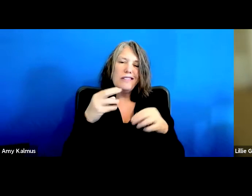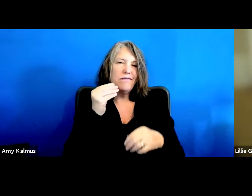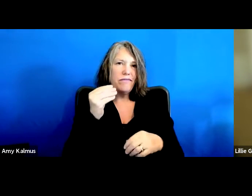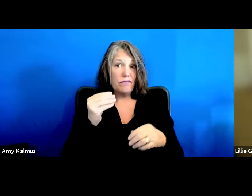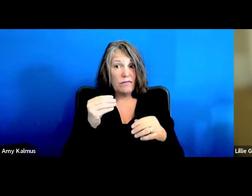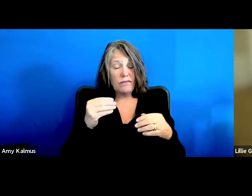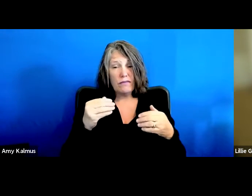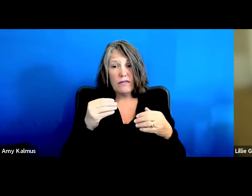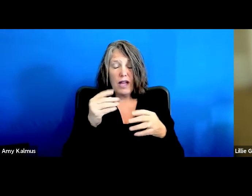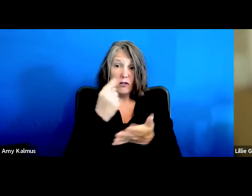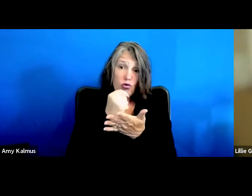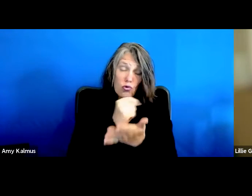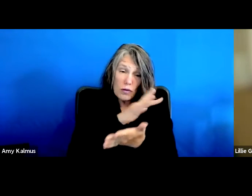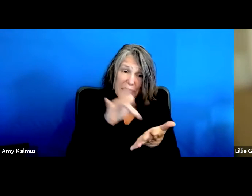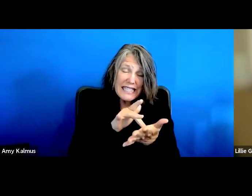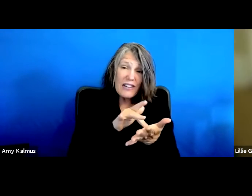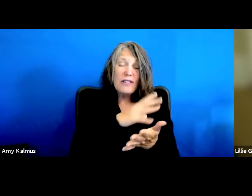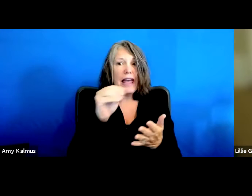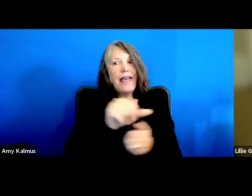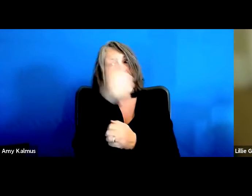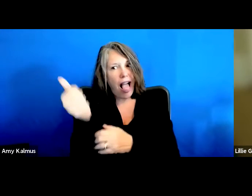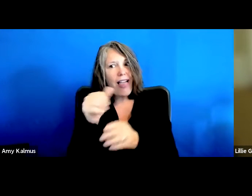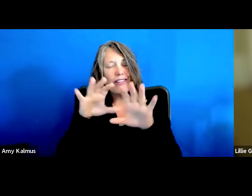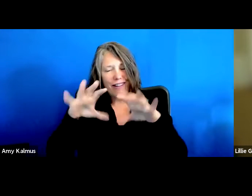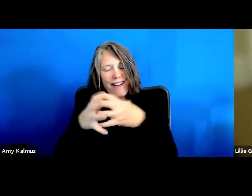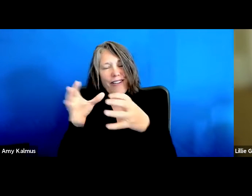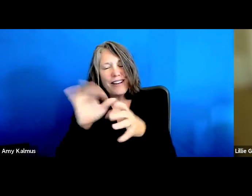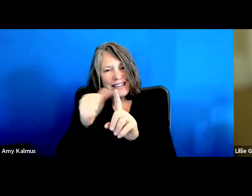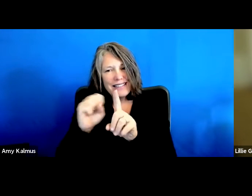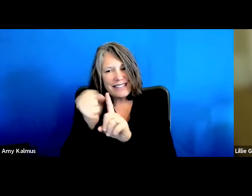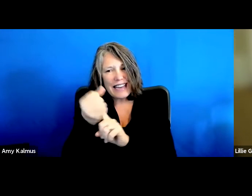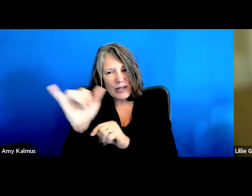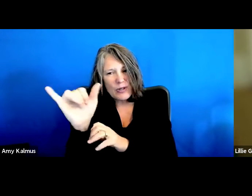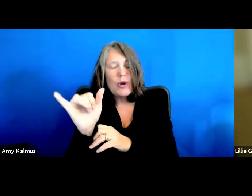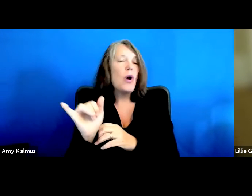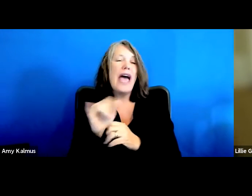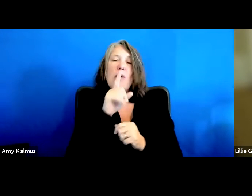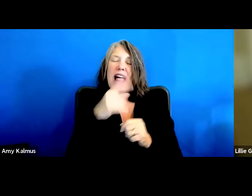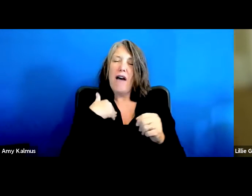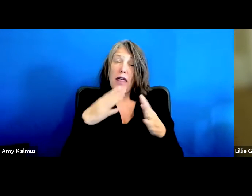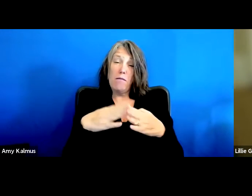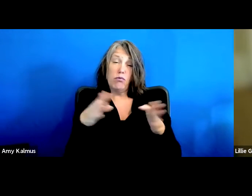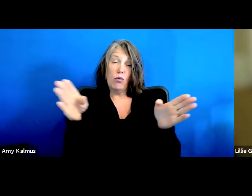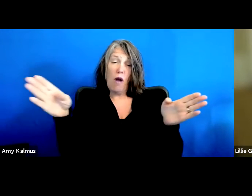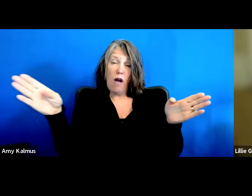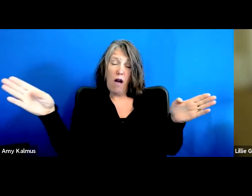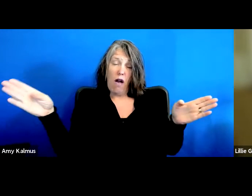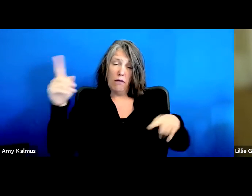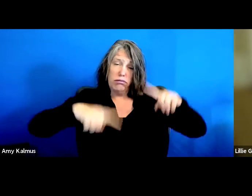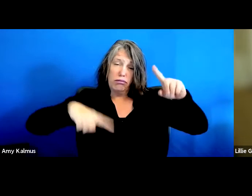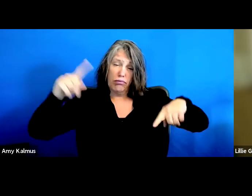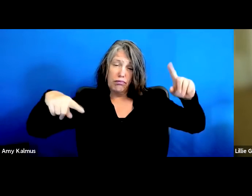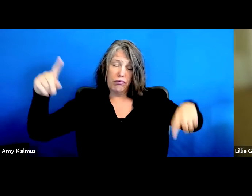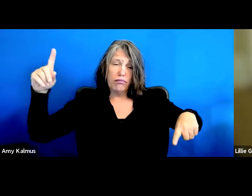other congregate settings, because there are more. And really, I think having that broad definition is important because people